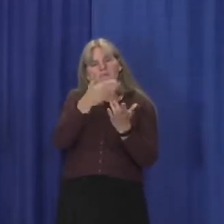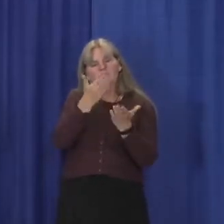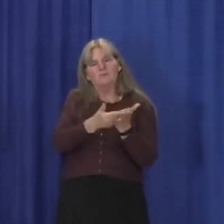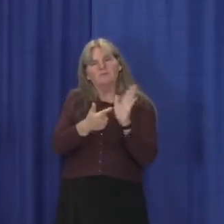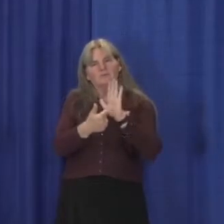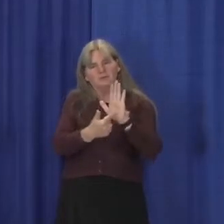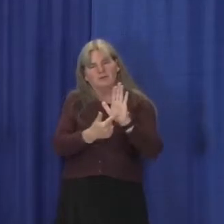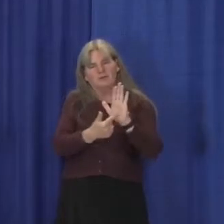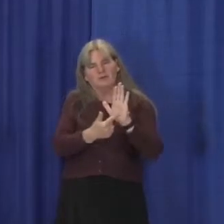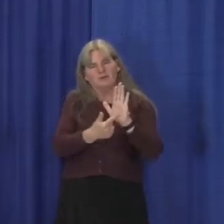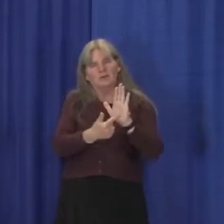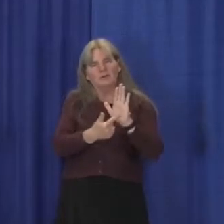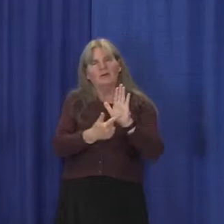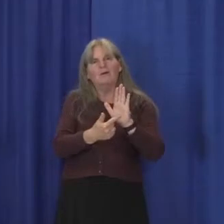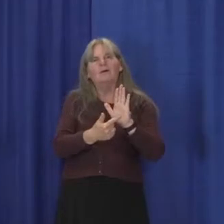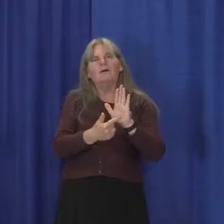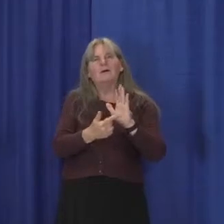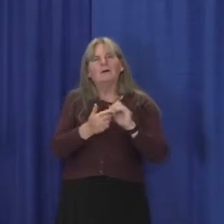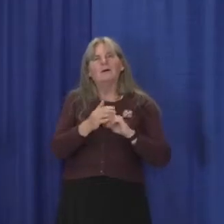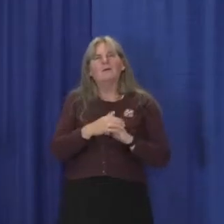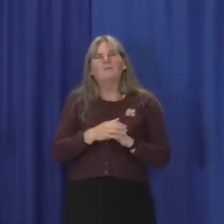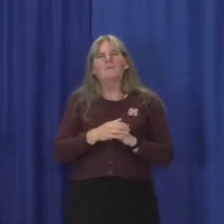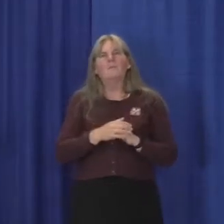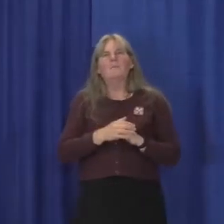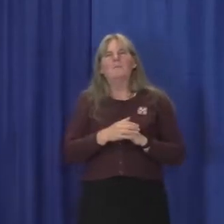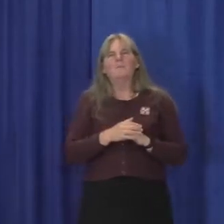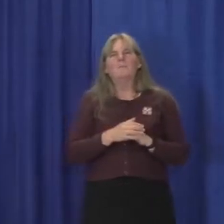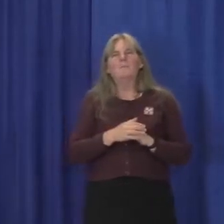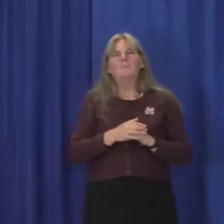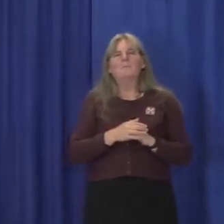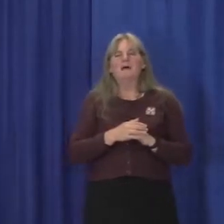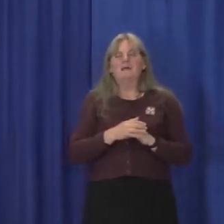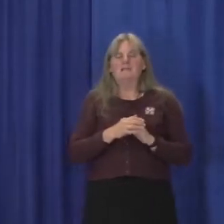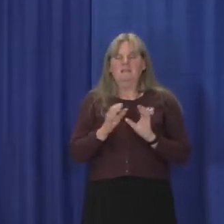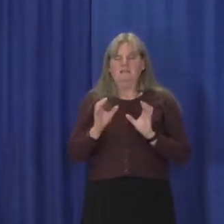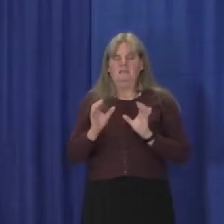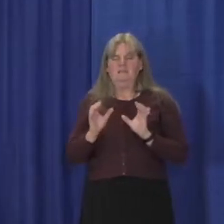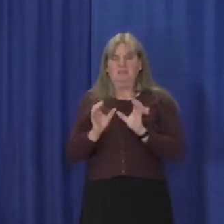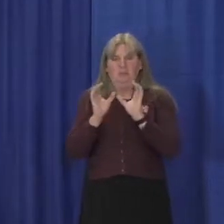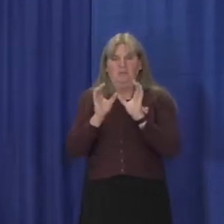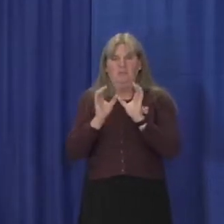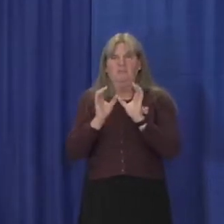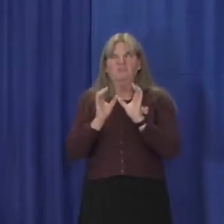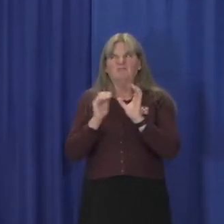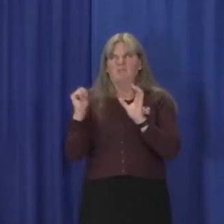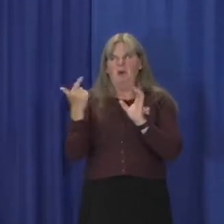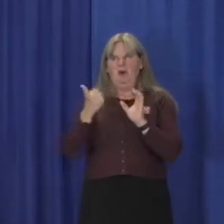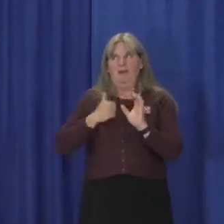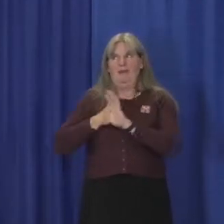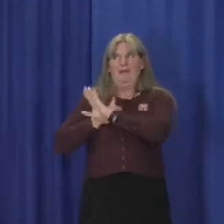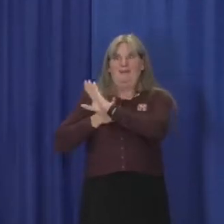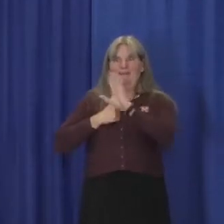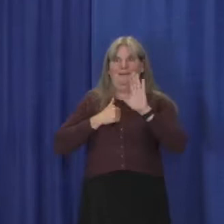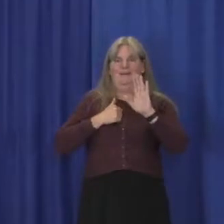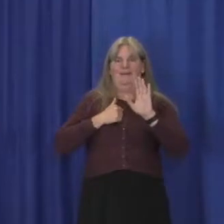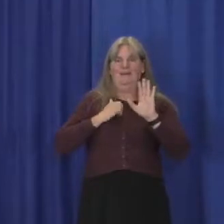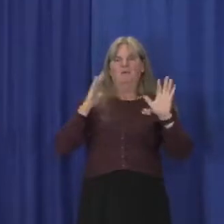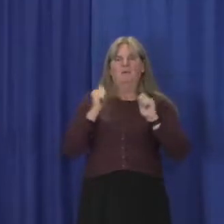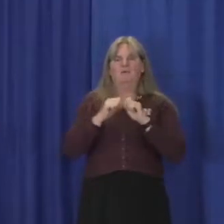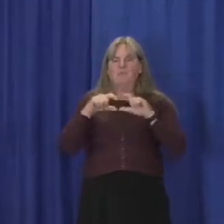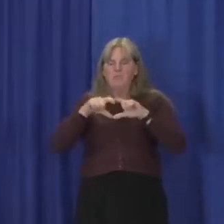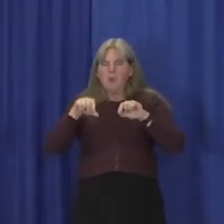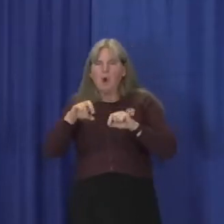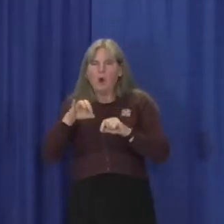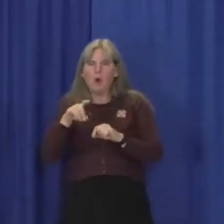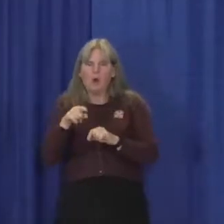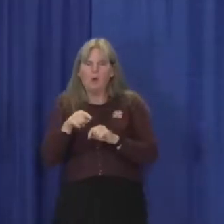would be really helpful if as we move towards a certification as opposed to those cards, that these systems are uniformed as